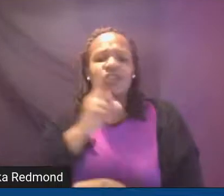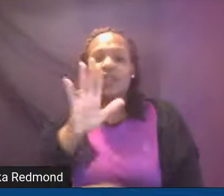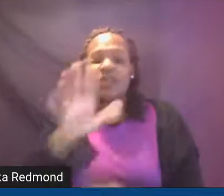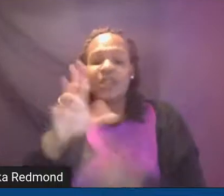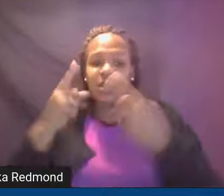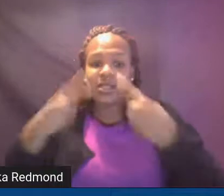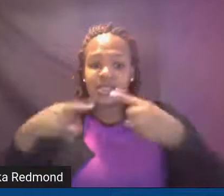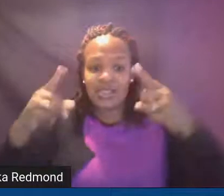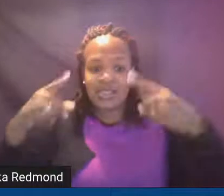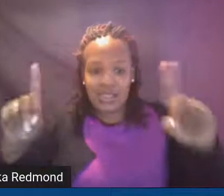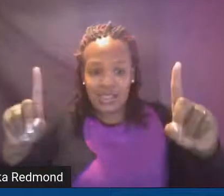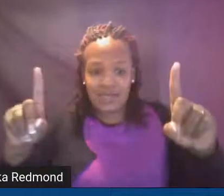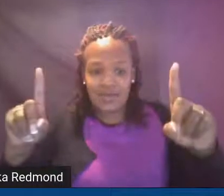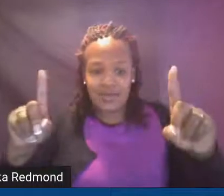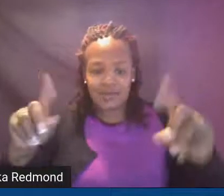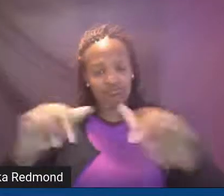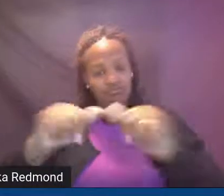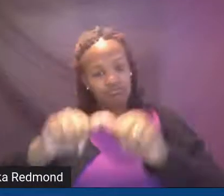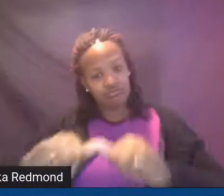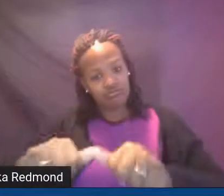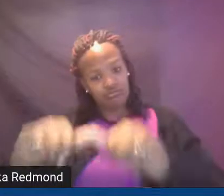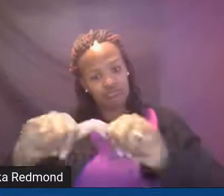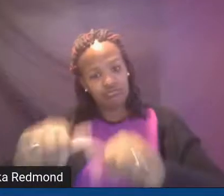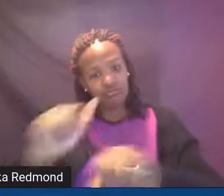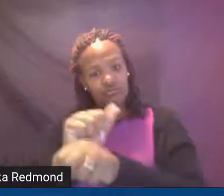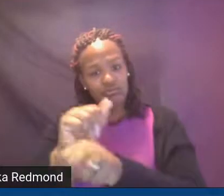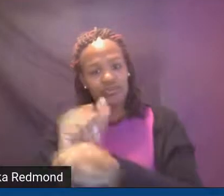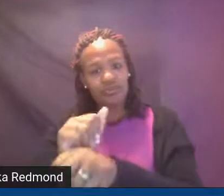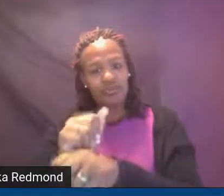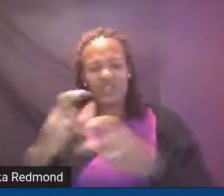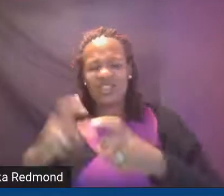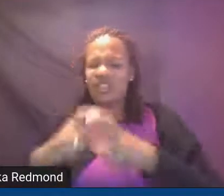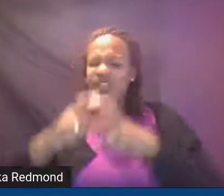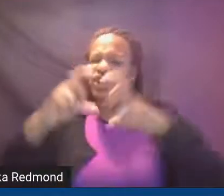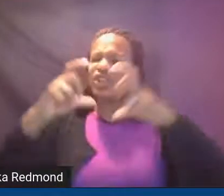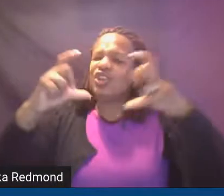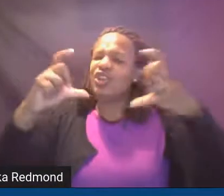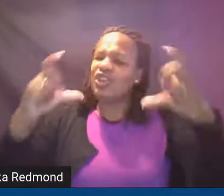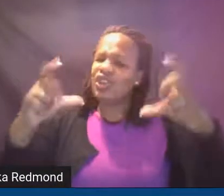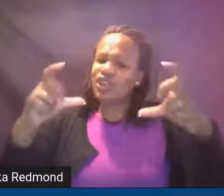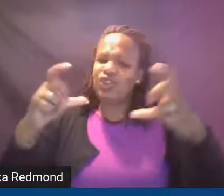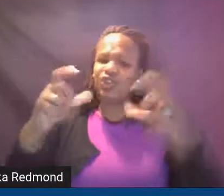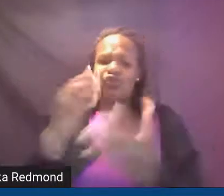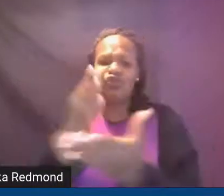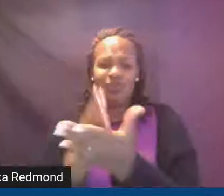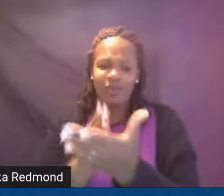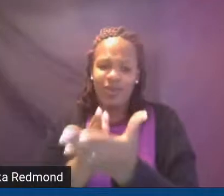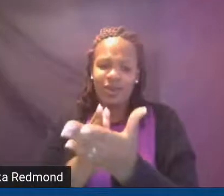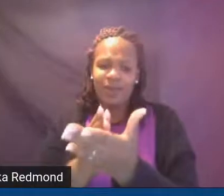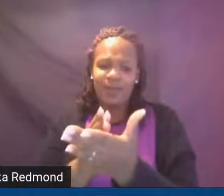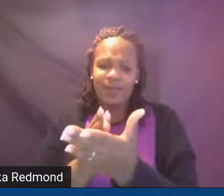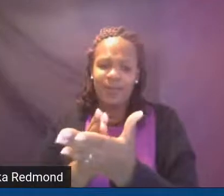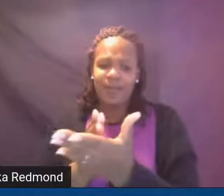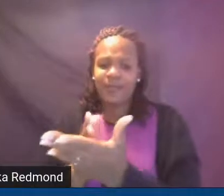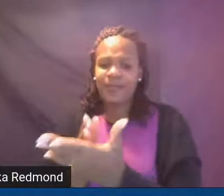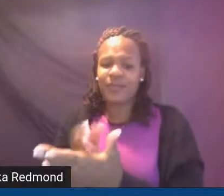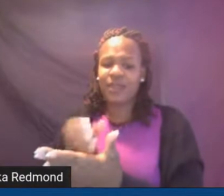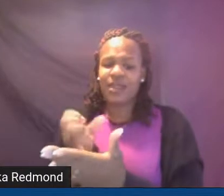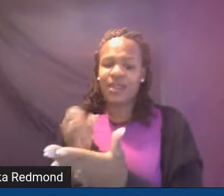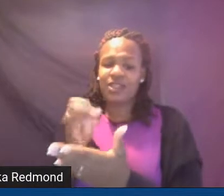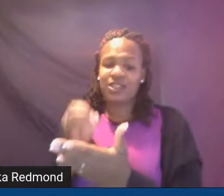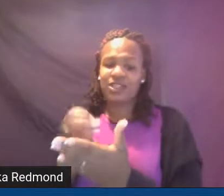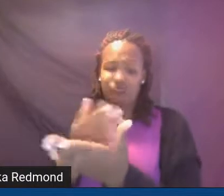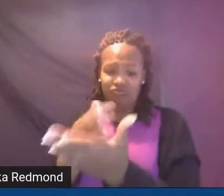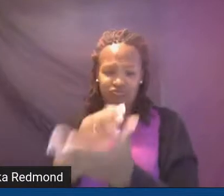that sustainability is a huge component of it. So share your thoughts on how do you see in the staffing